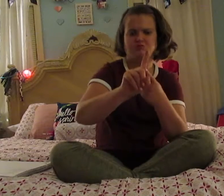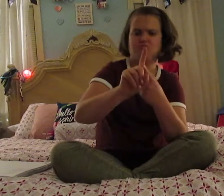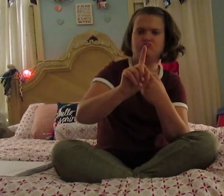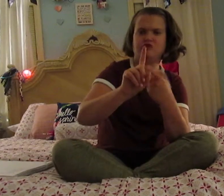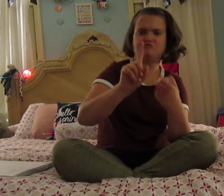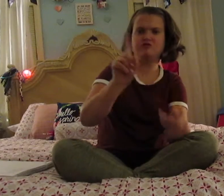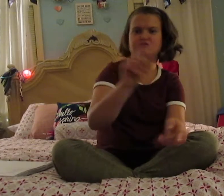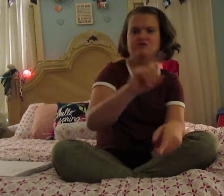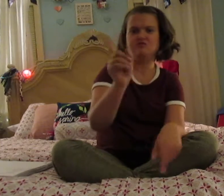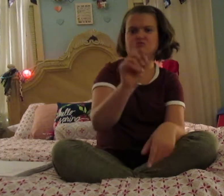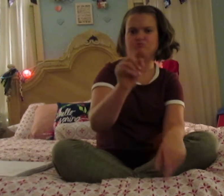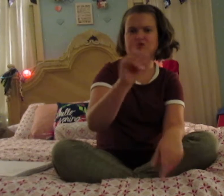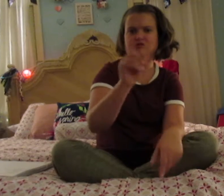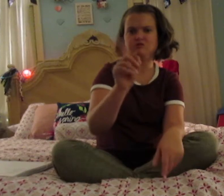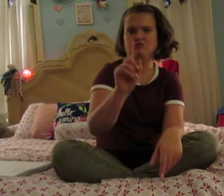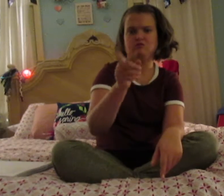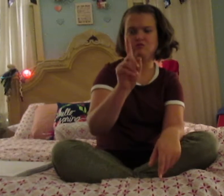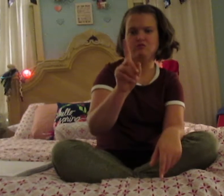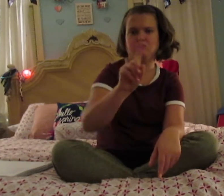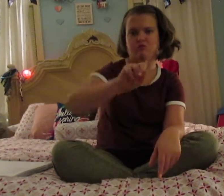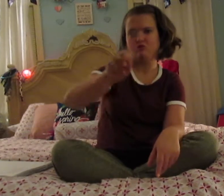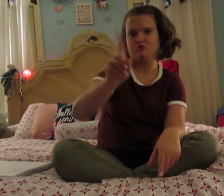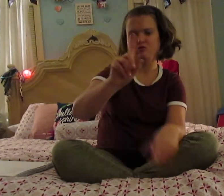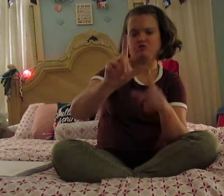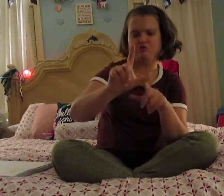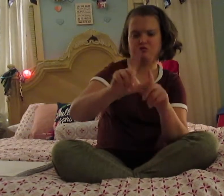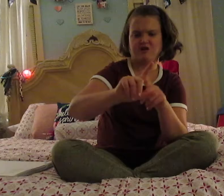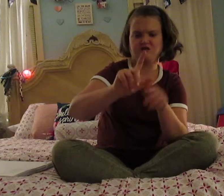middle one and where your your second